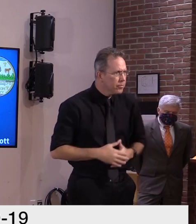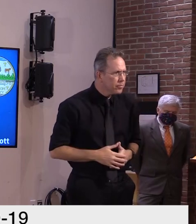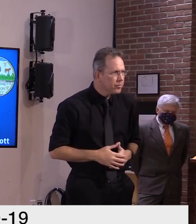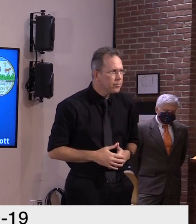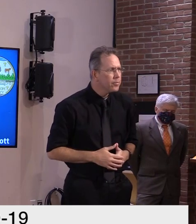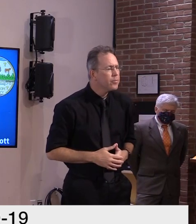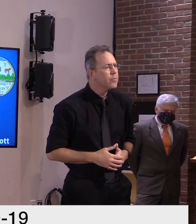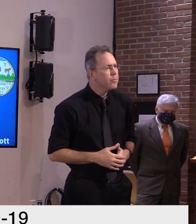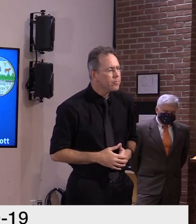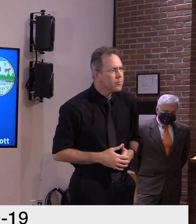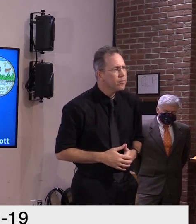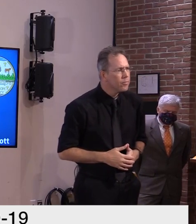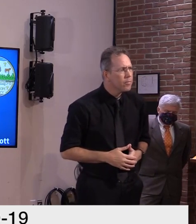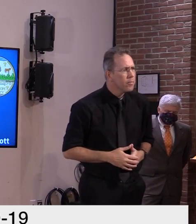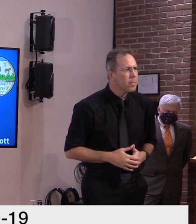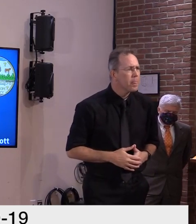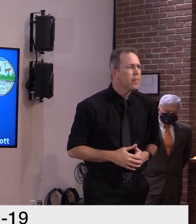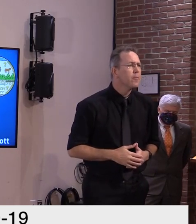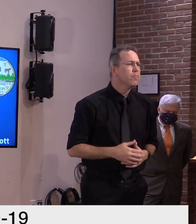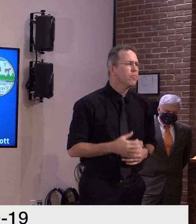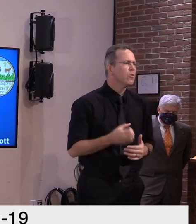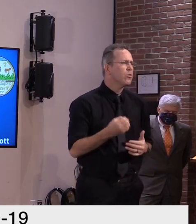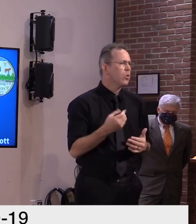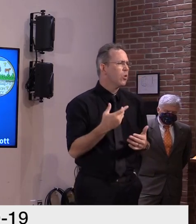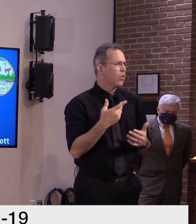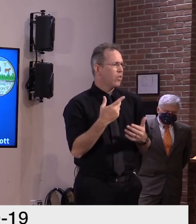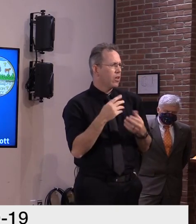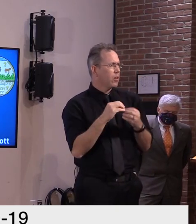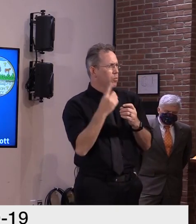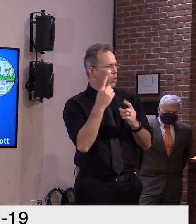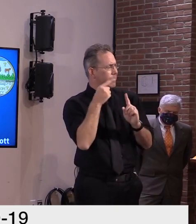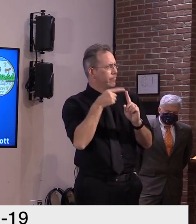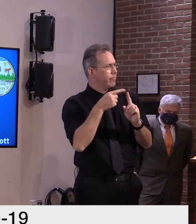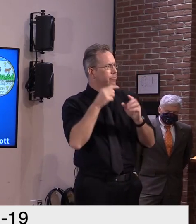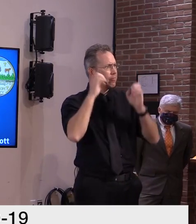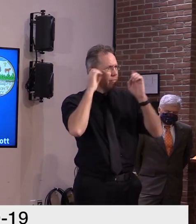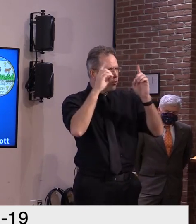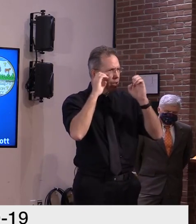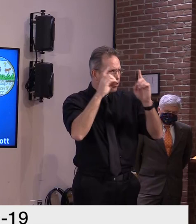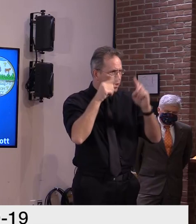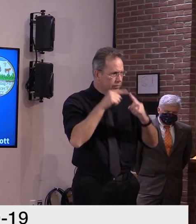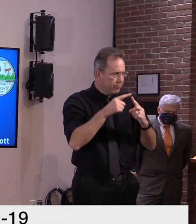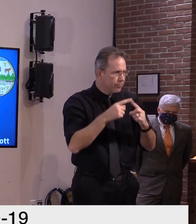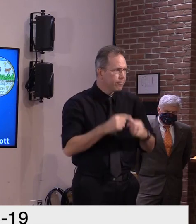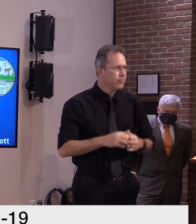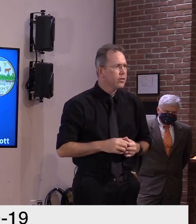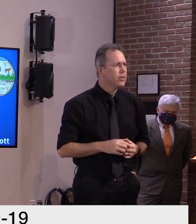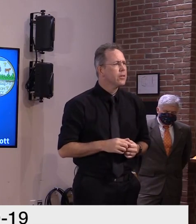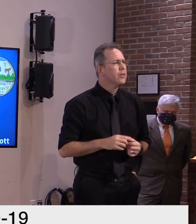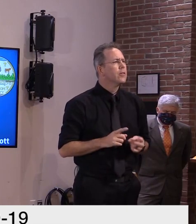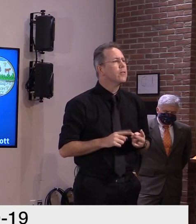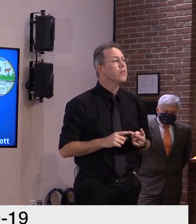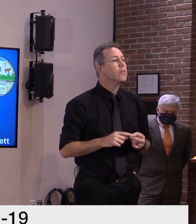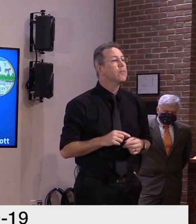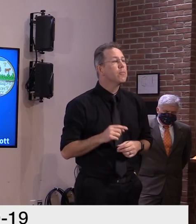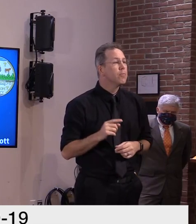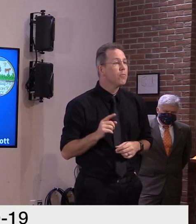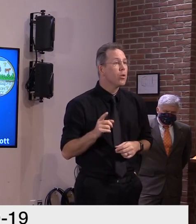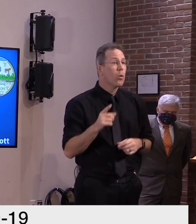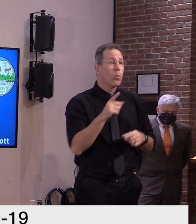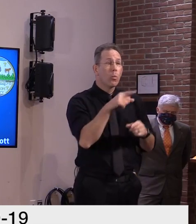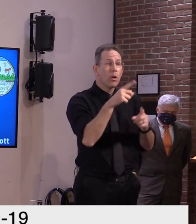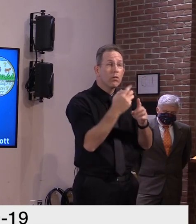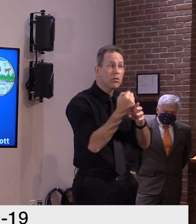to an educational campaign, they're also requiring you buy your ticket, that you attest, that you have read and